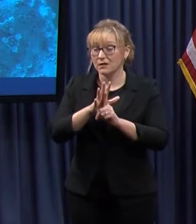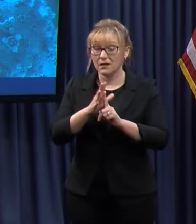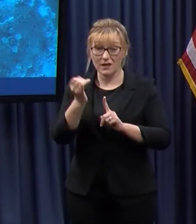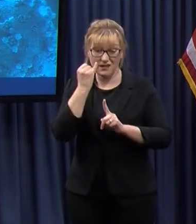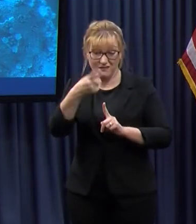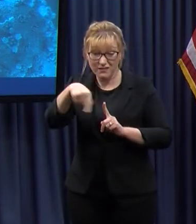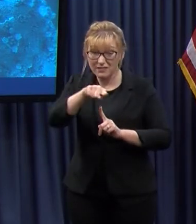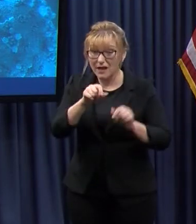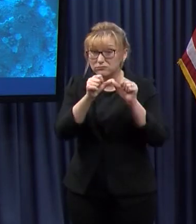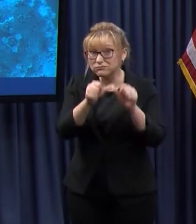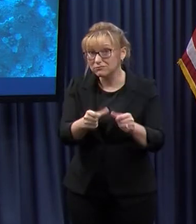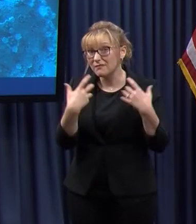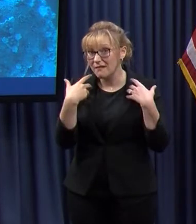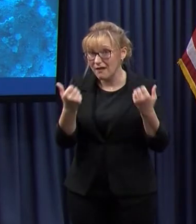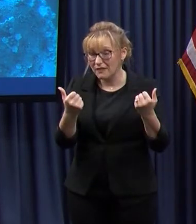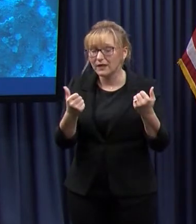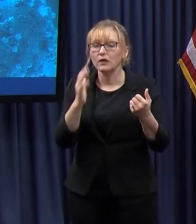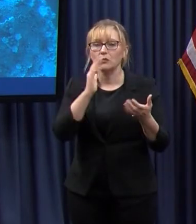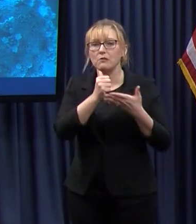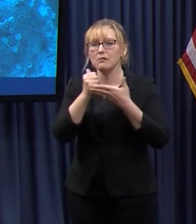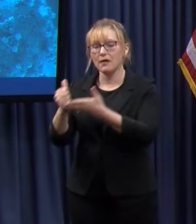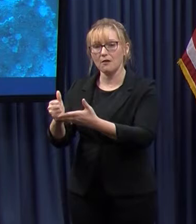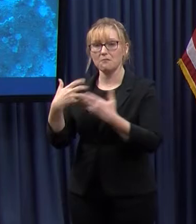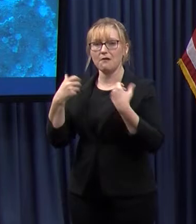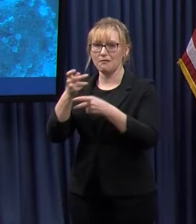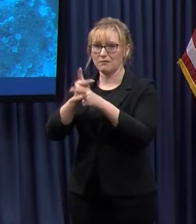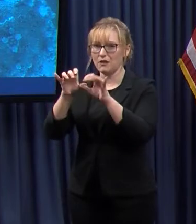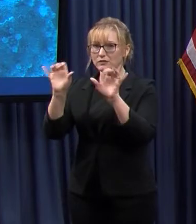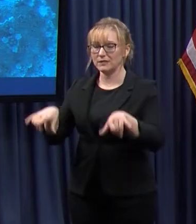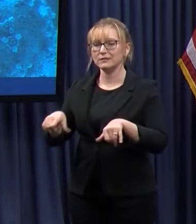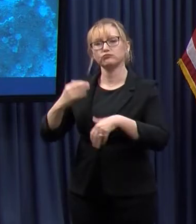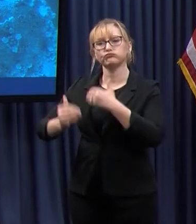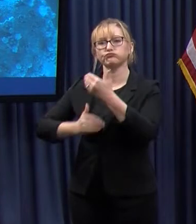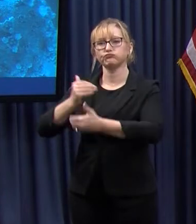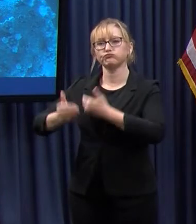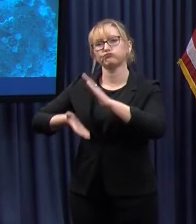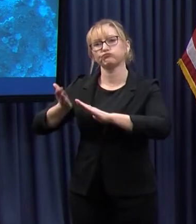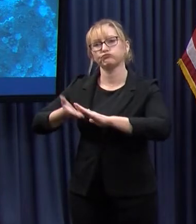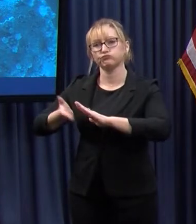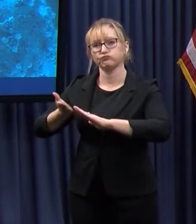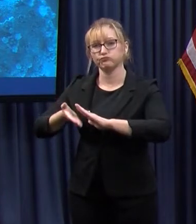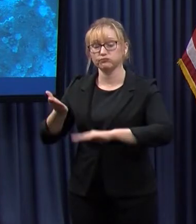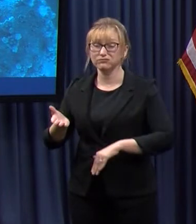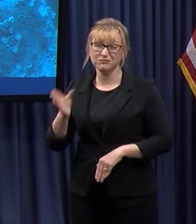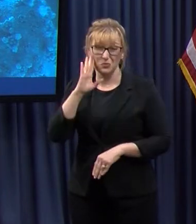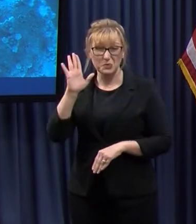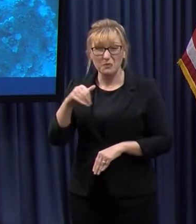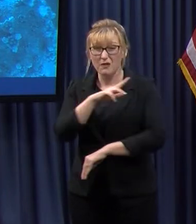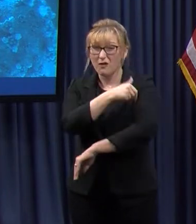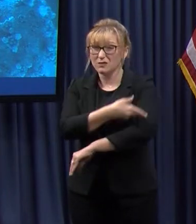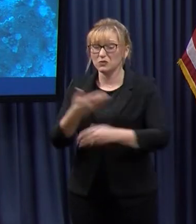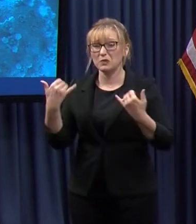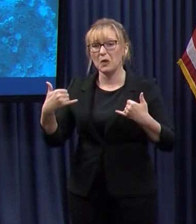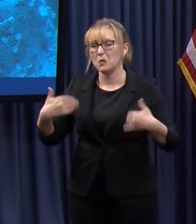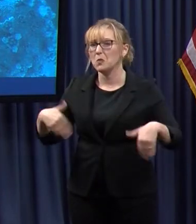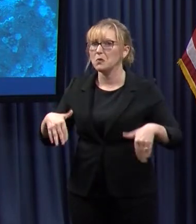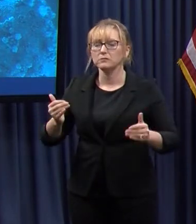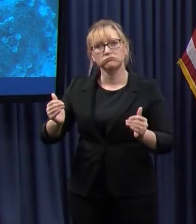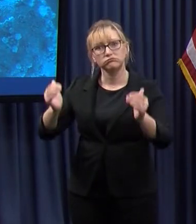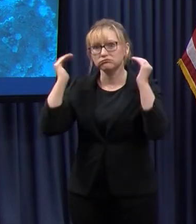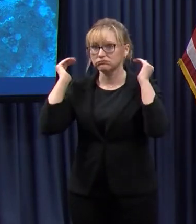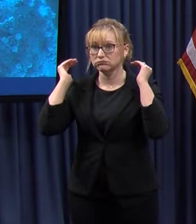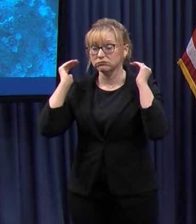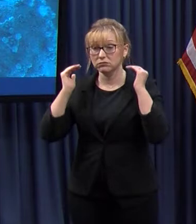our healthcare system. We know that our hospitals are under immense strain right now. Protecting healthcare